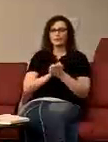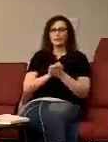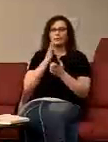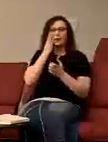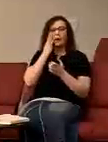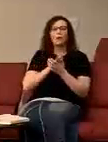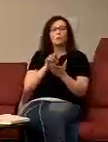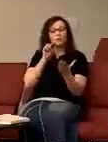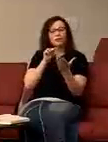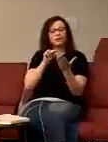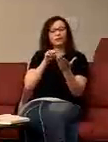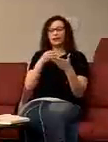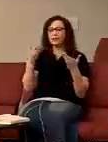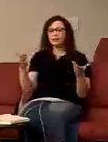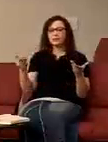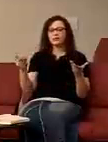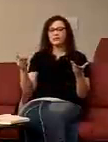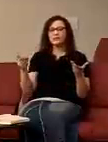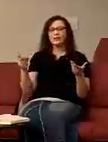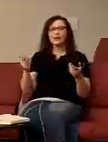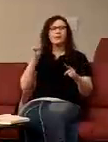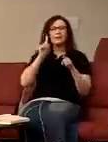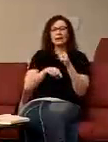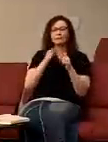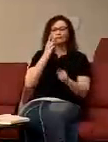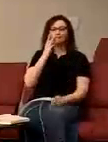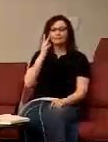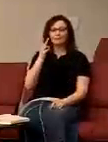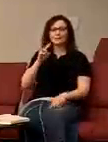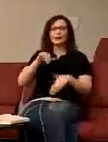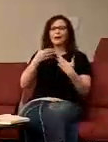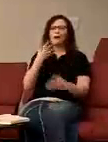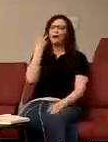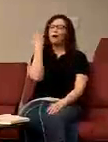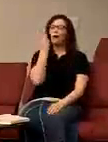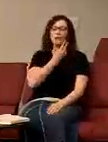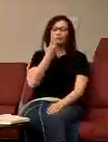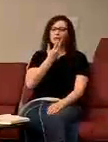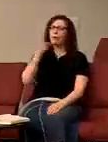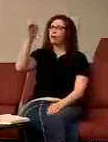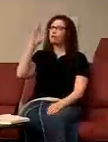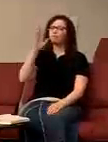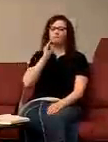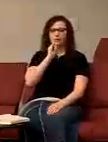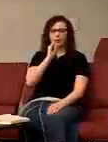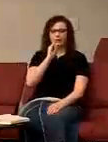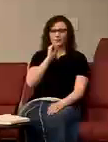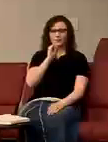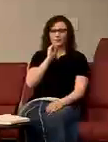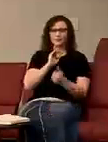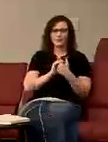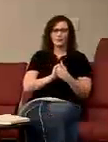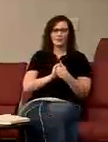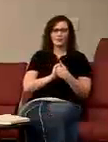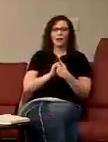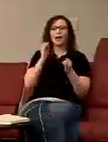we look at this stuff sometimes and we can't see how awesome God is, you know? But